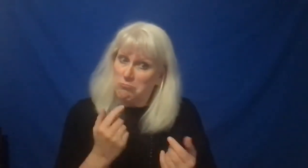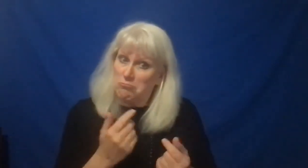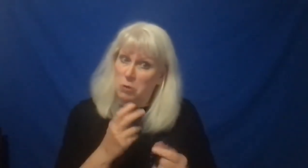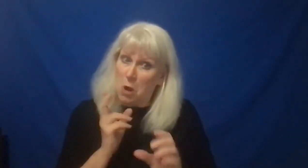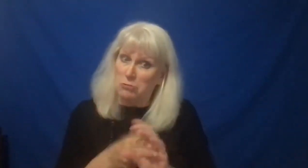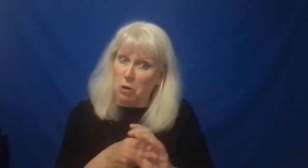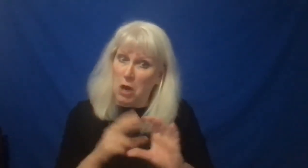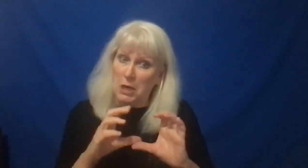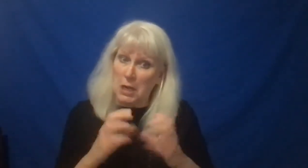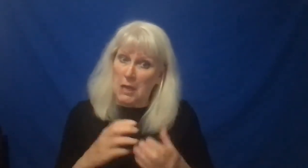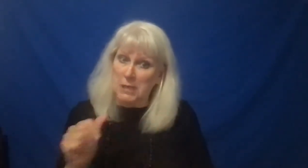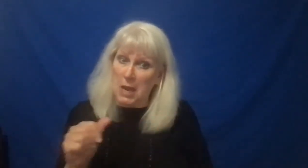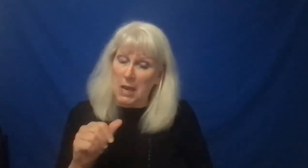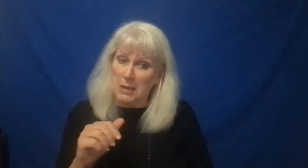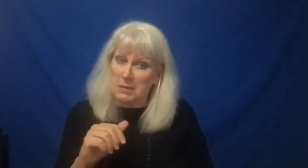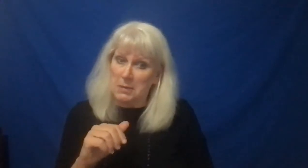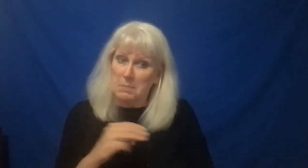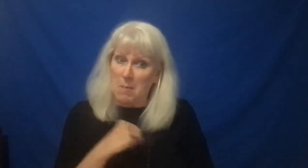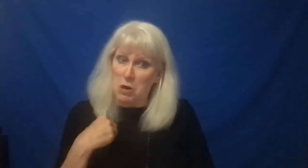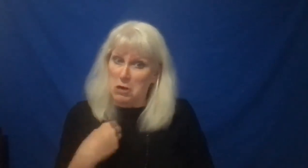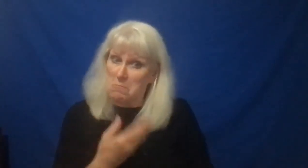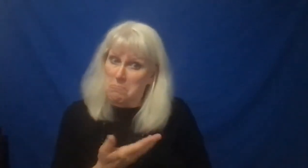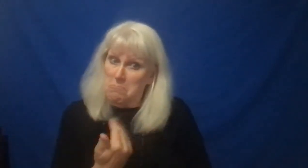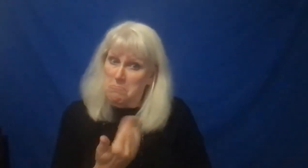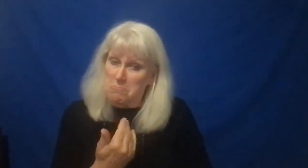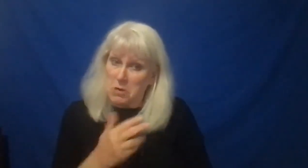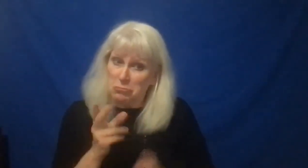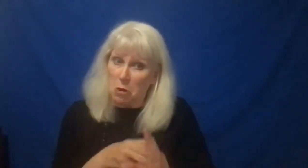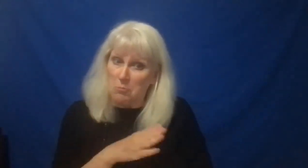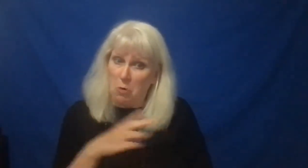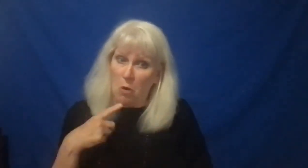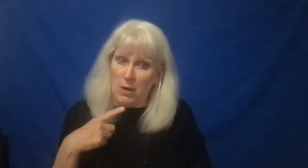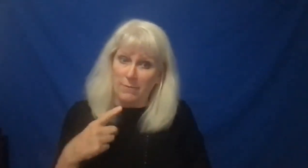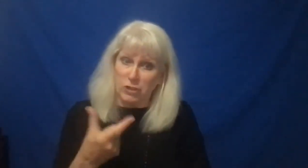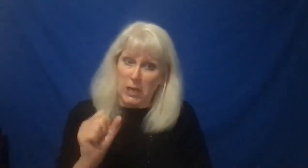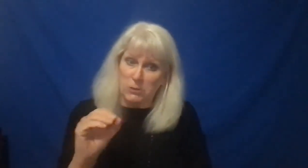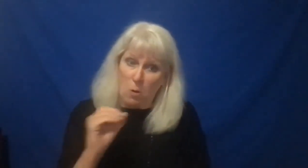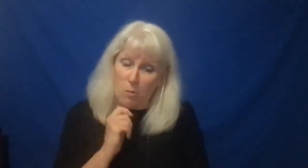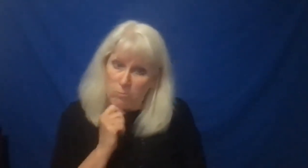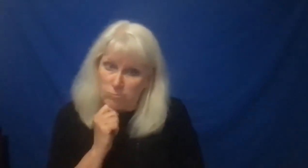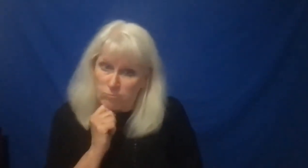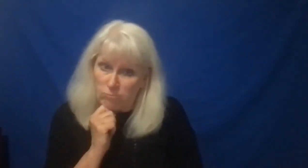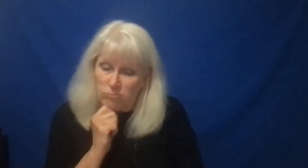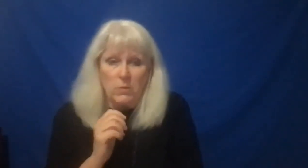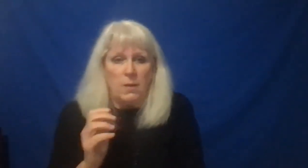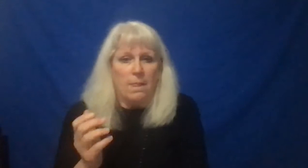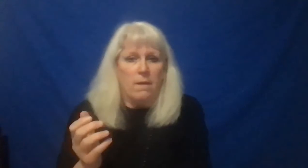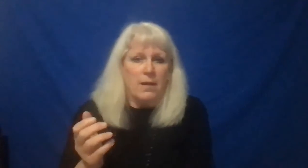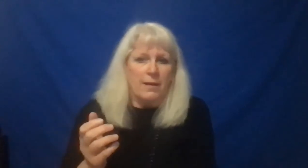a Class A member of the board, of the General Services Board. He said it's kind of down the road. So it